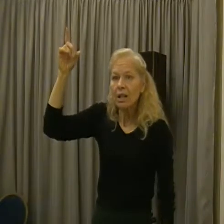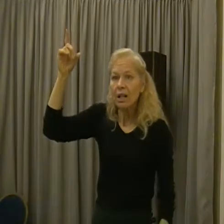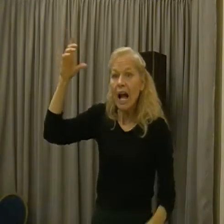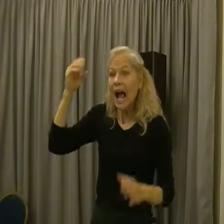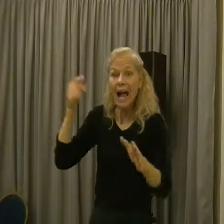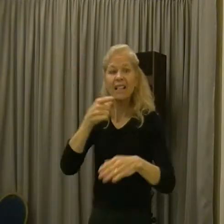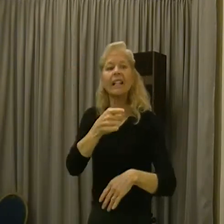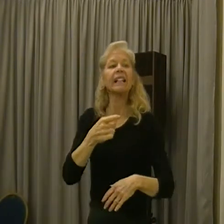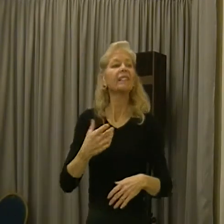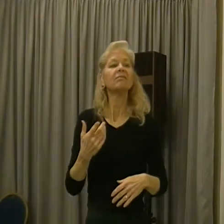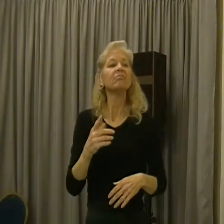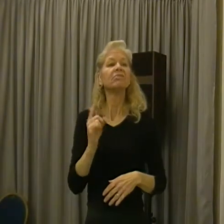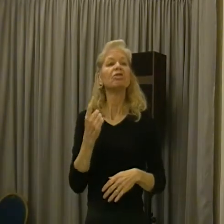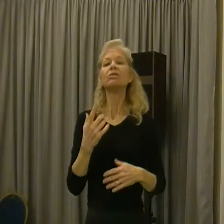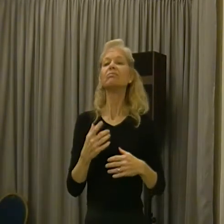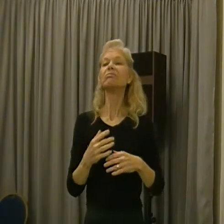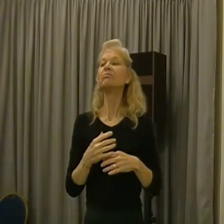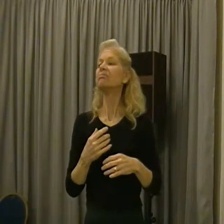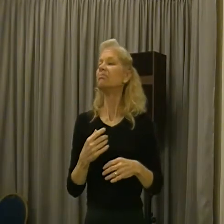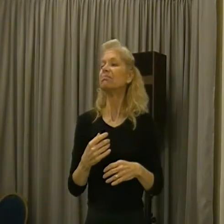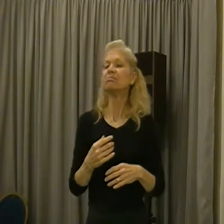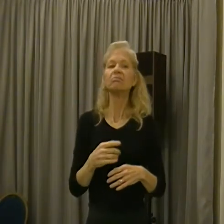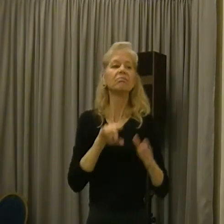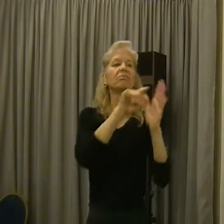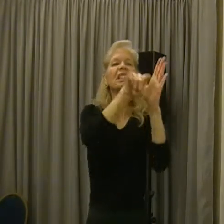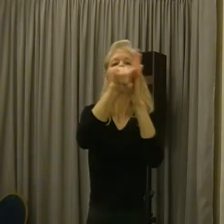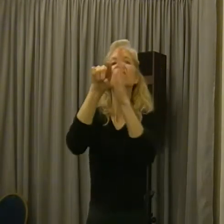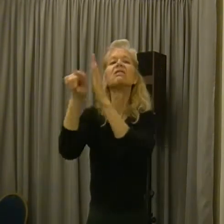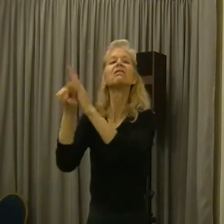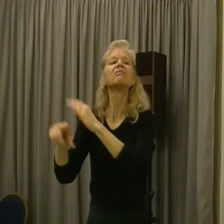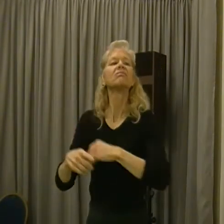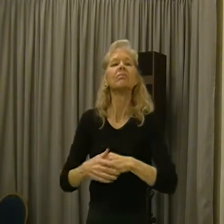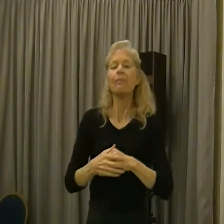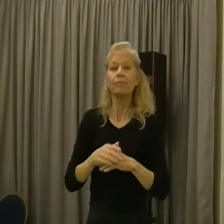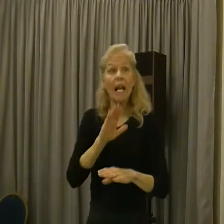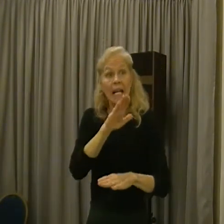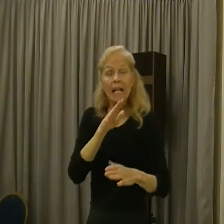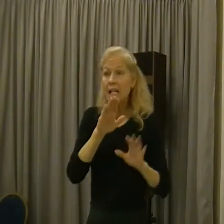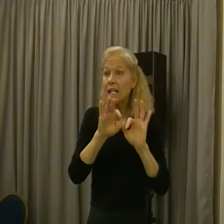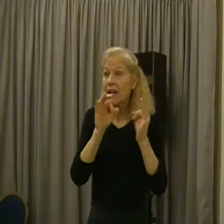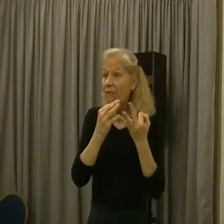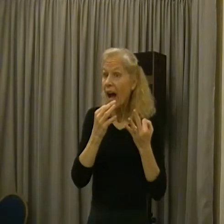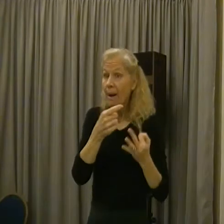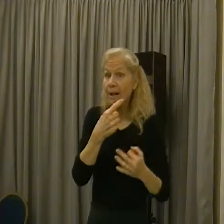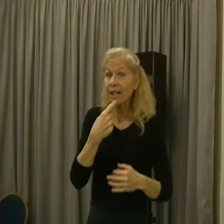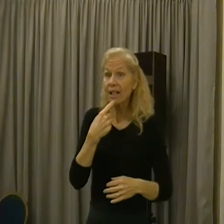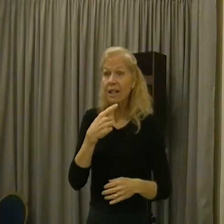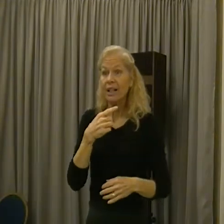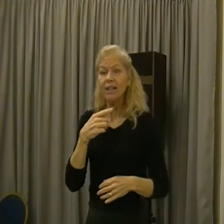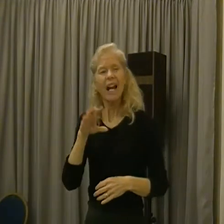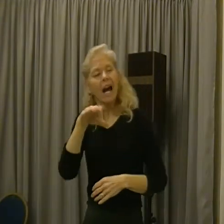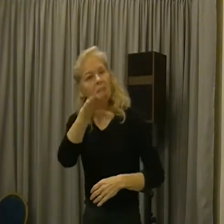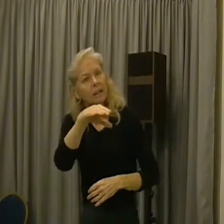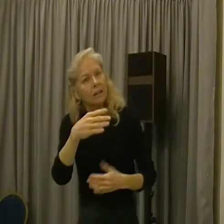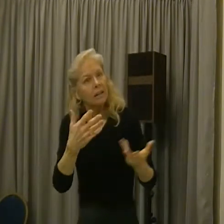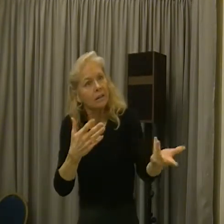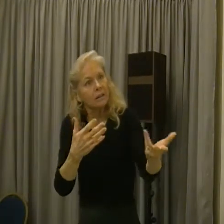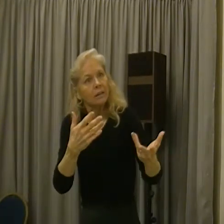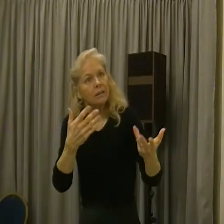us?" And Samson said, "Okay, you can turn me over there as long as you promise not to kill me." Remember that? And they did